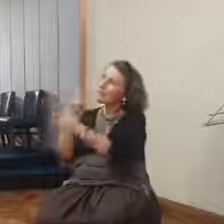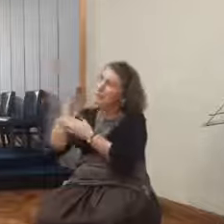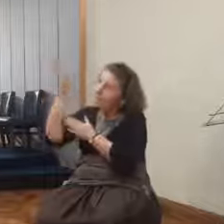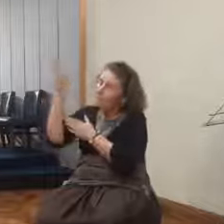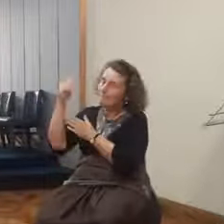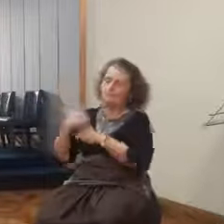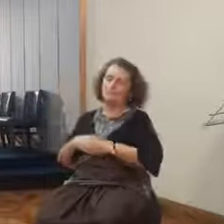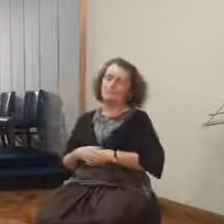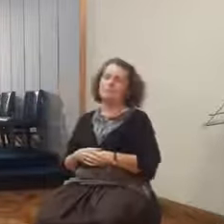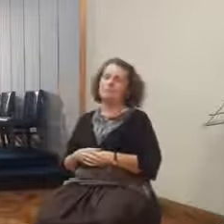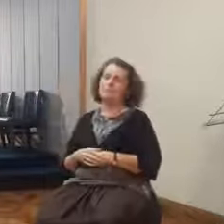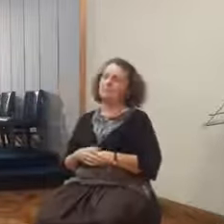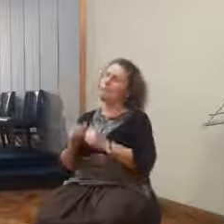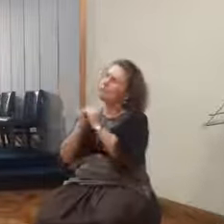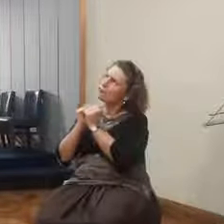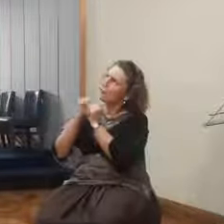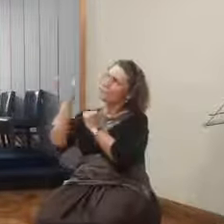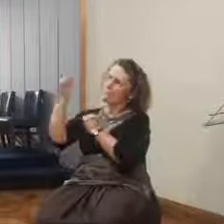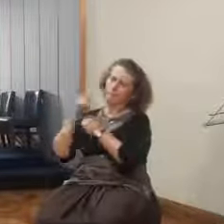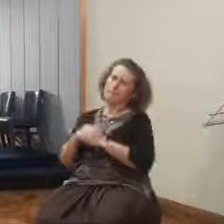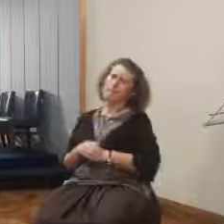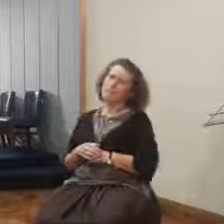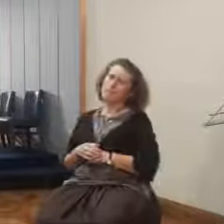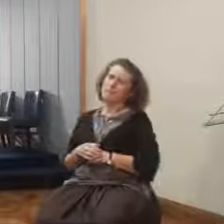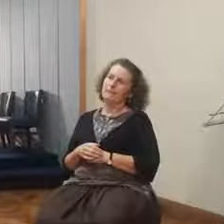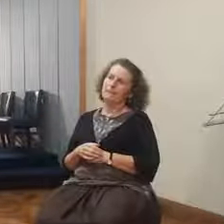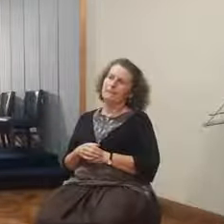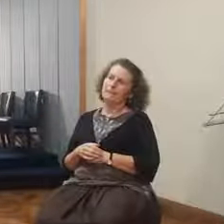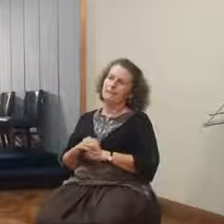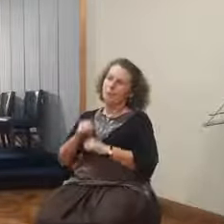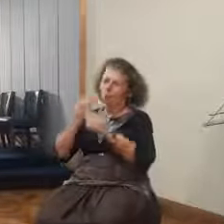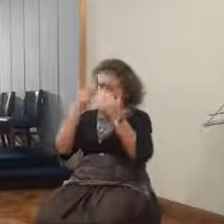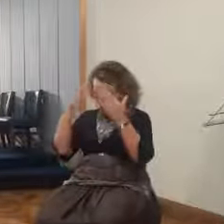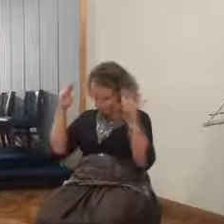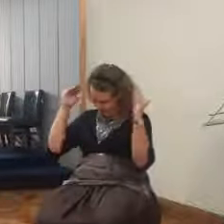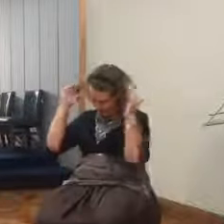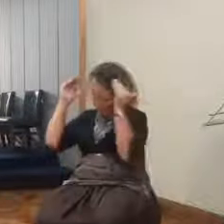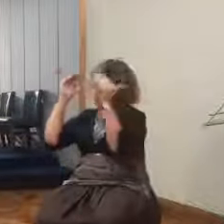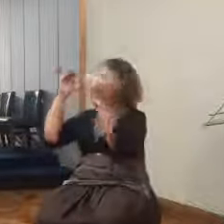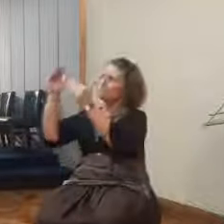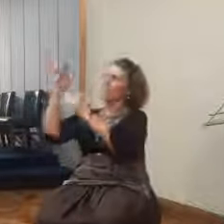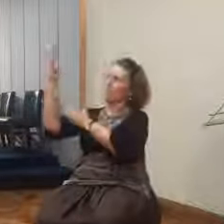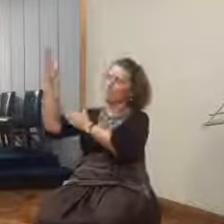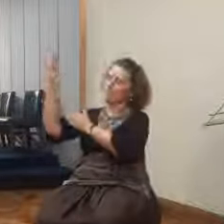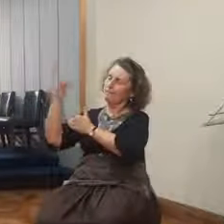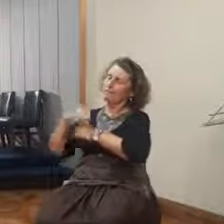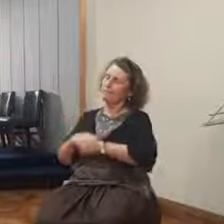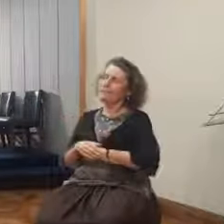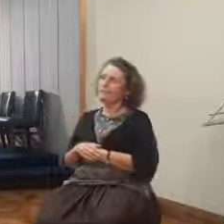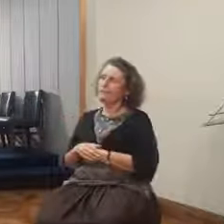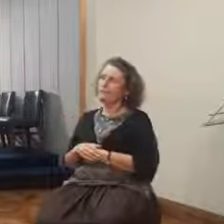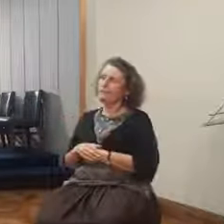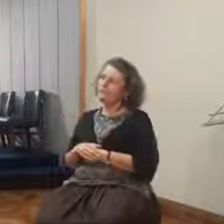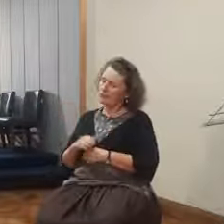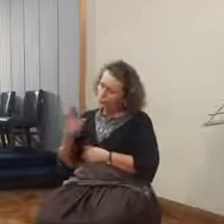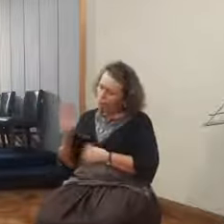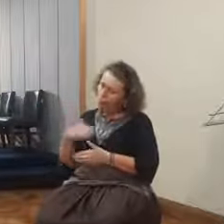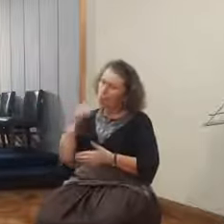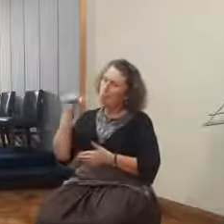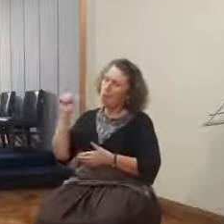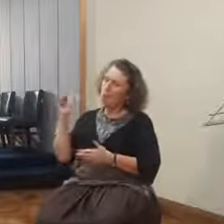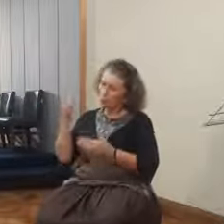appreciation and we sing unto Him and we direct our worship to Him and our focus is upon Him in all our worship, in